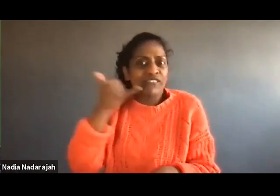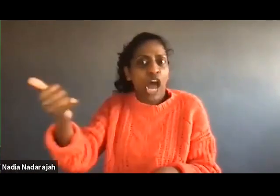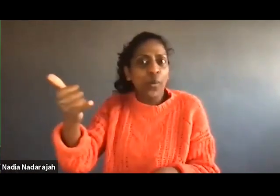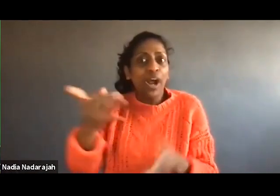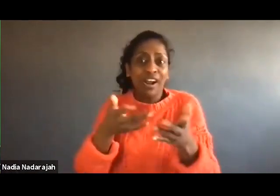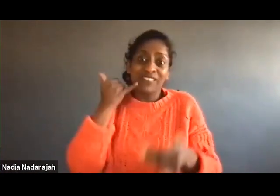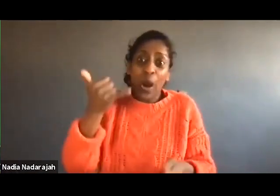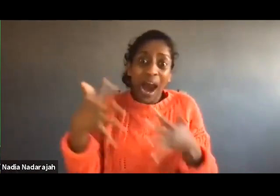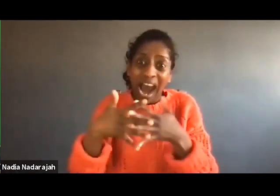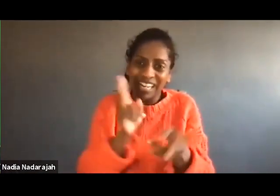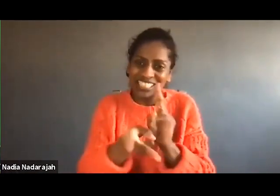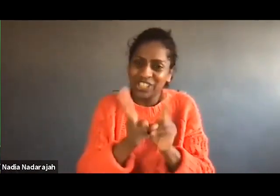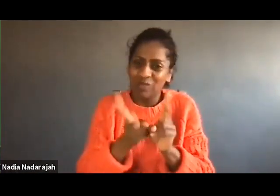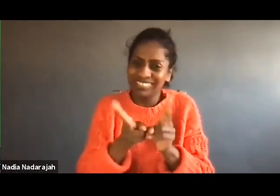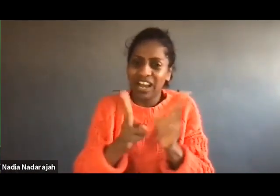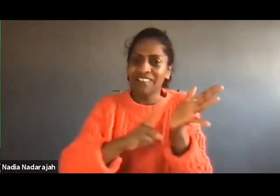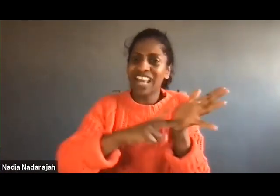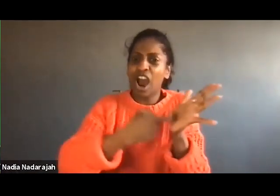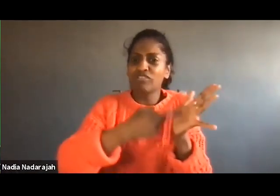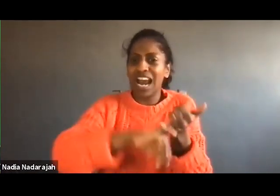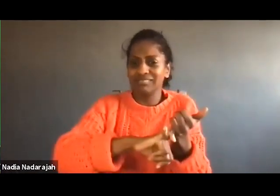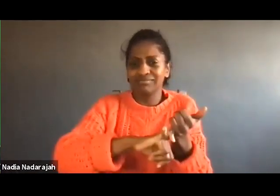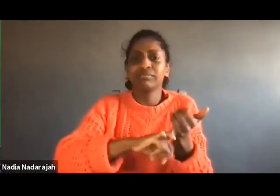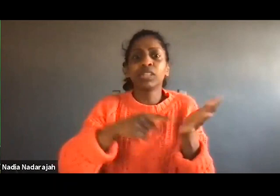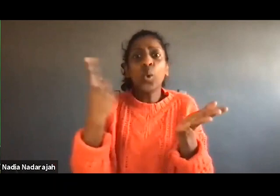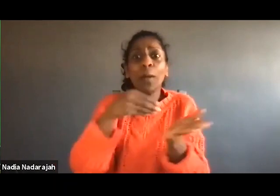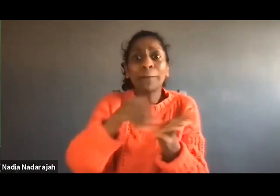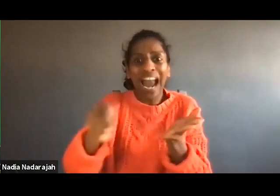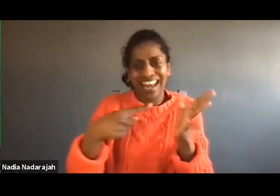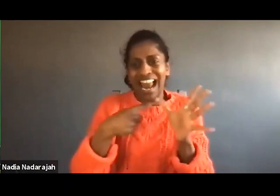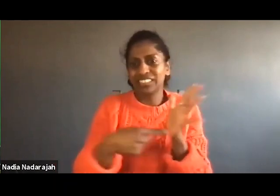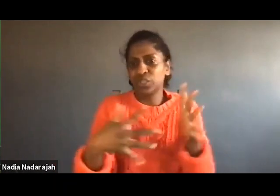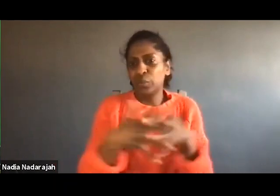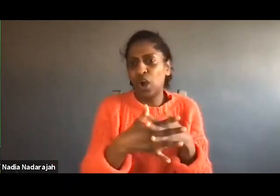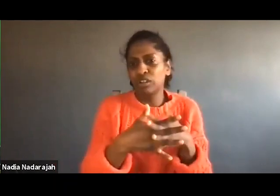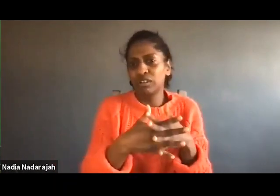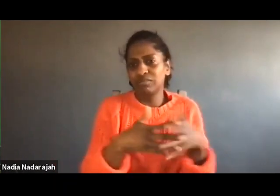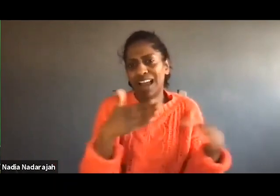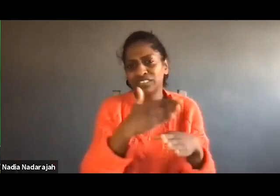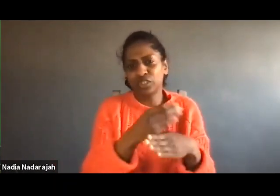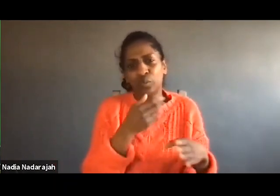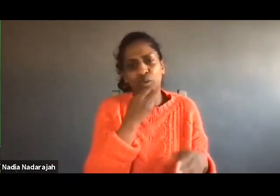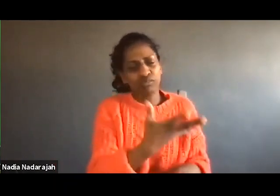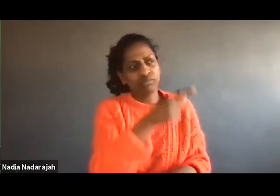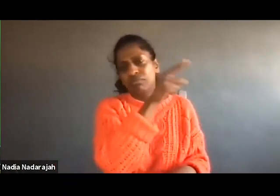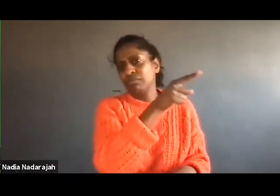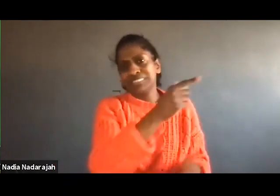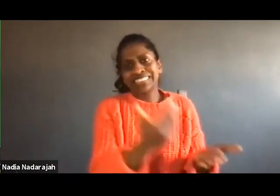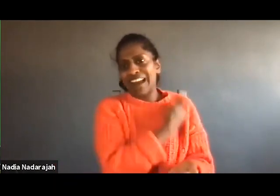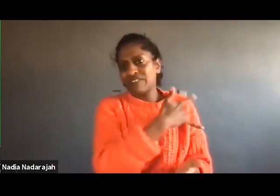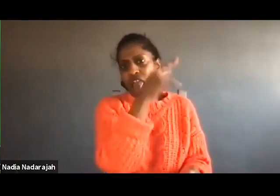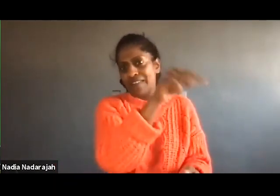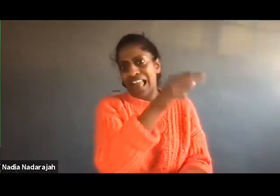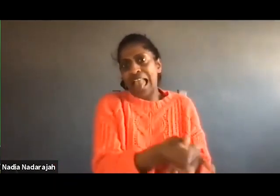find jobs that I could have, that I could audition for. So they help me with that. And I